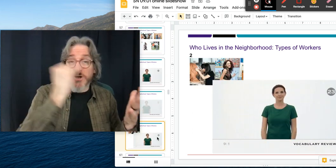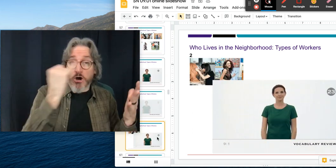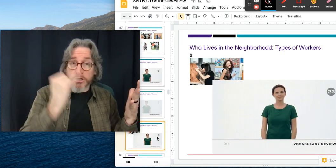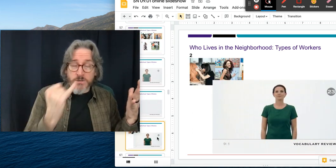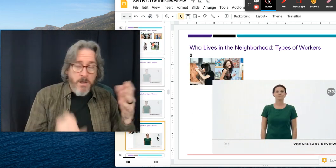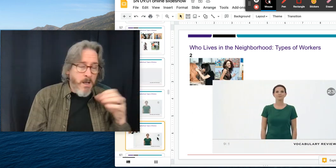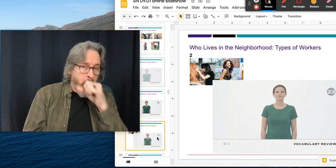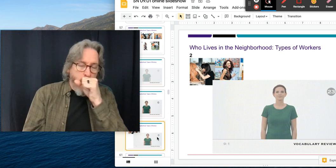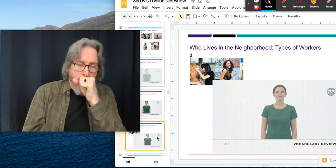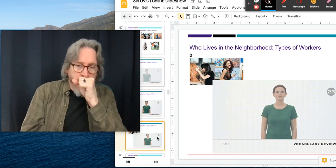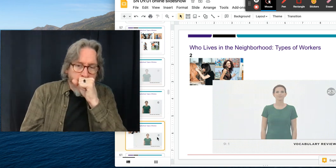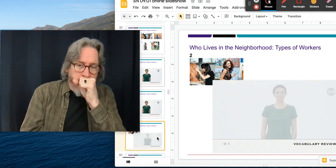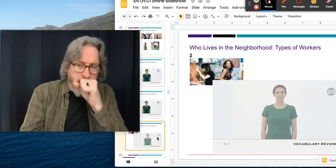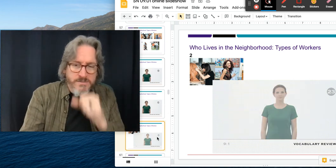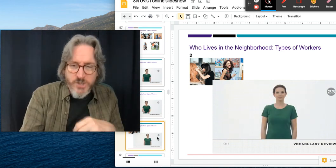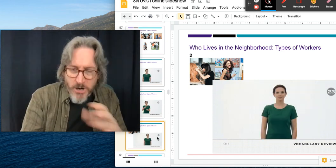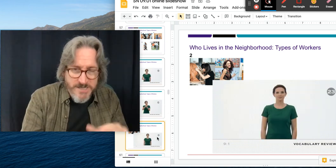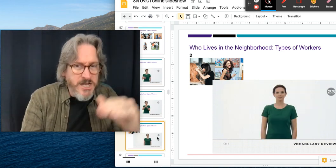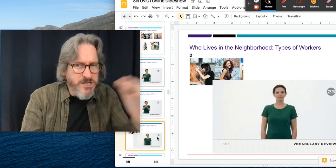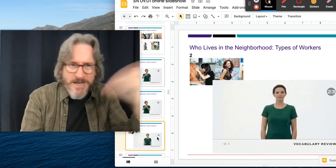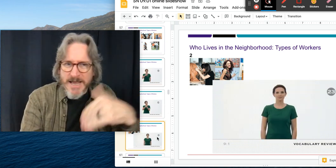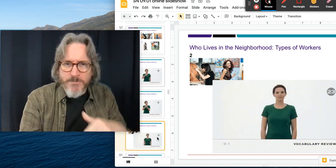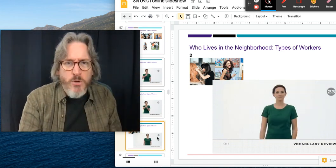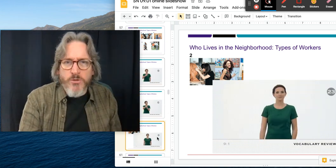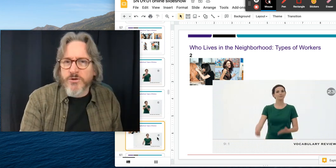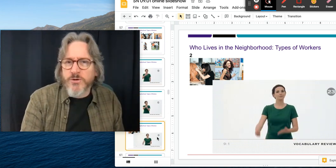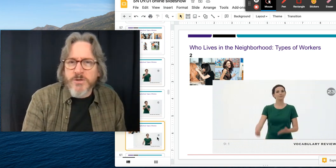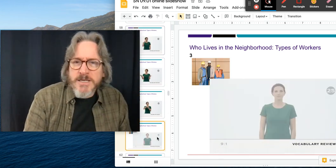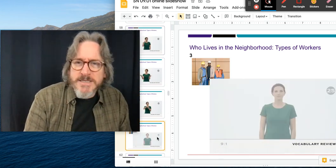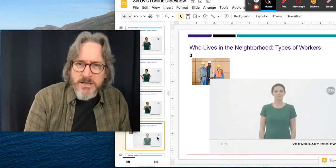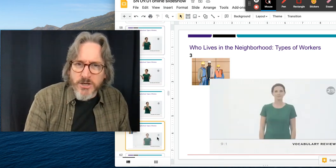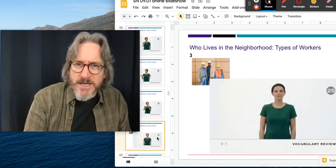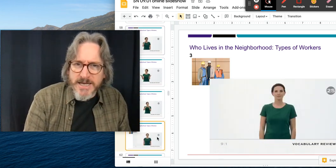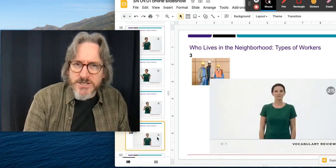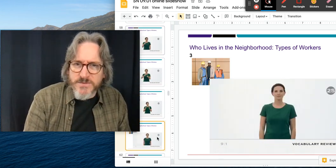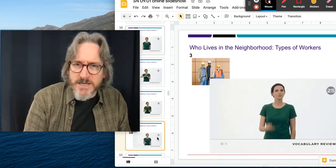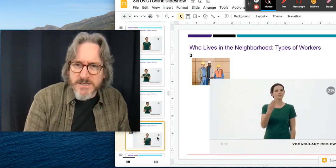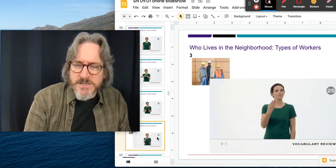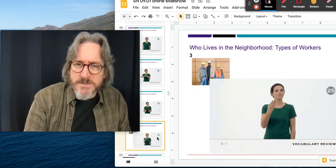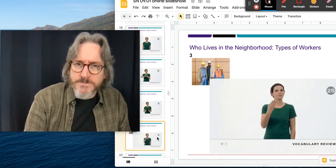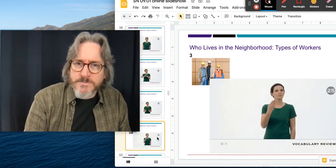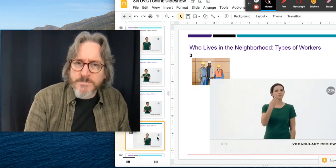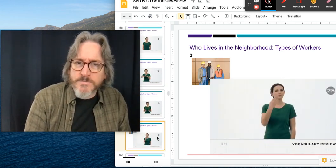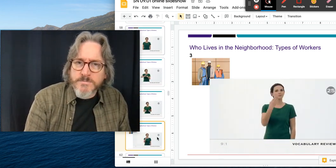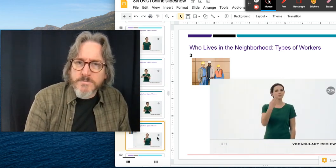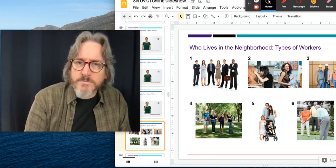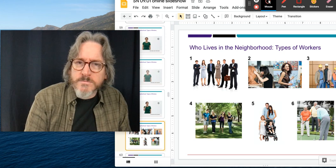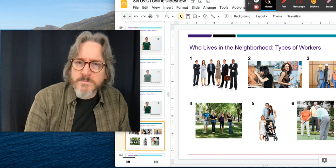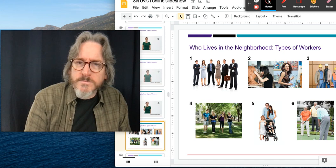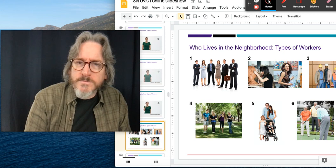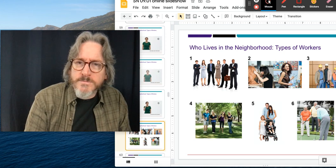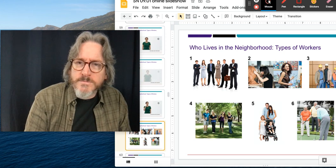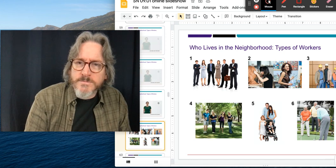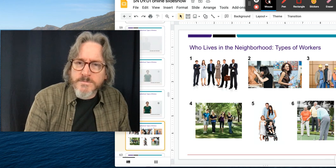We used art. So artists. So again, go through, take a look at each of these.